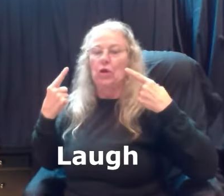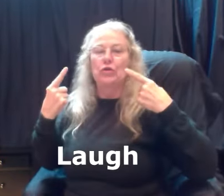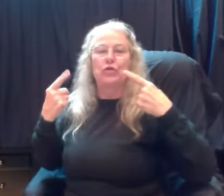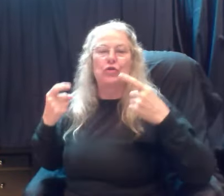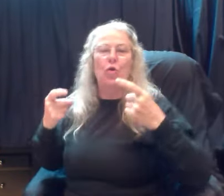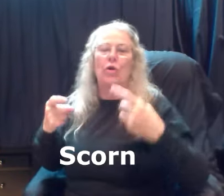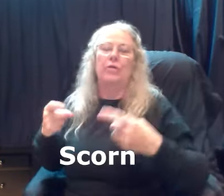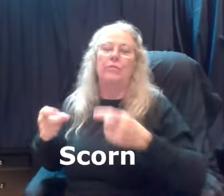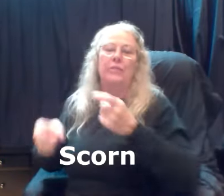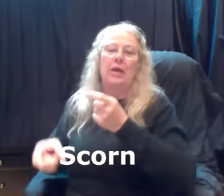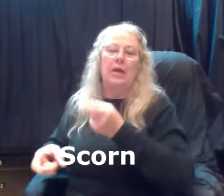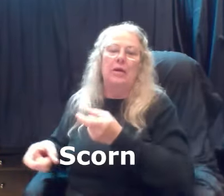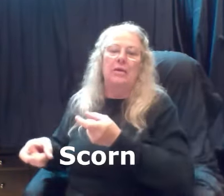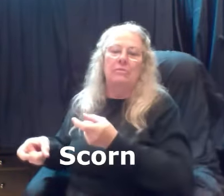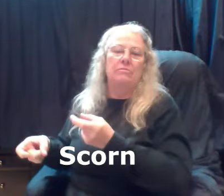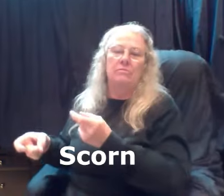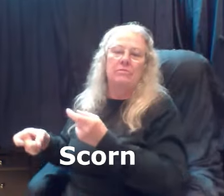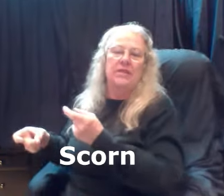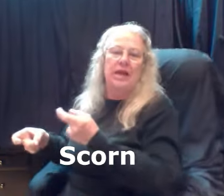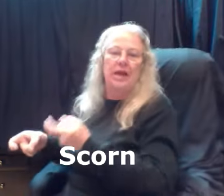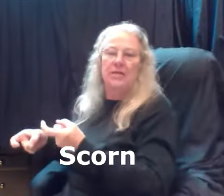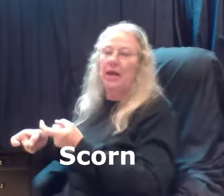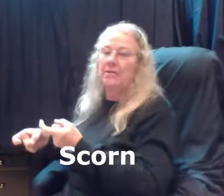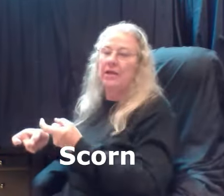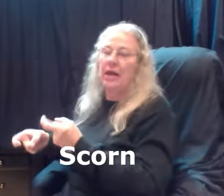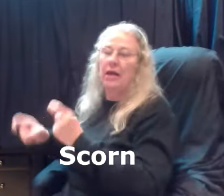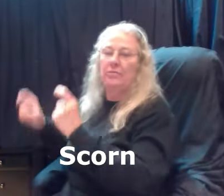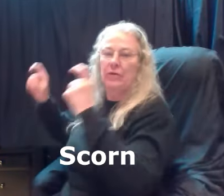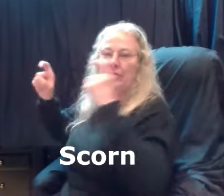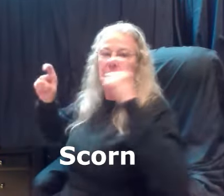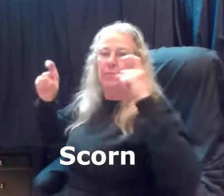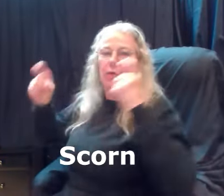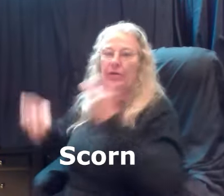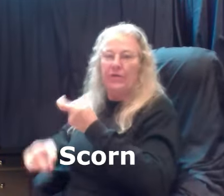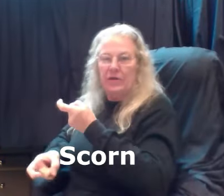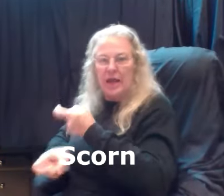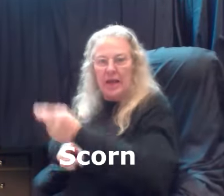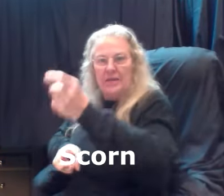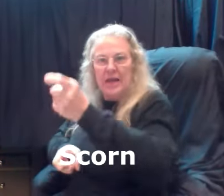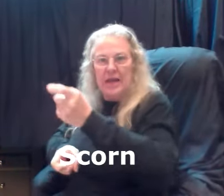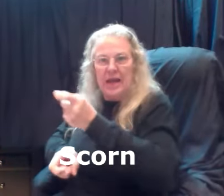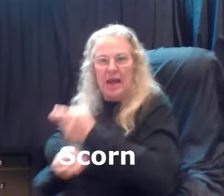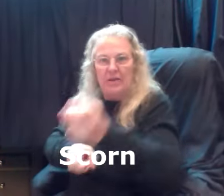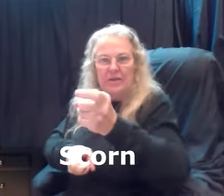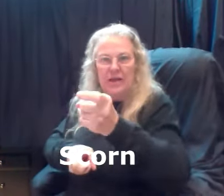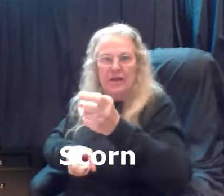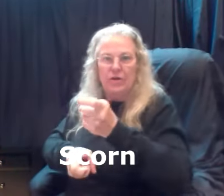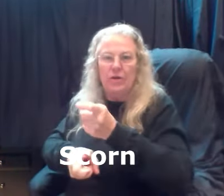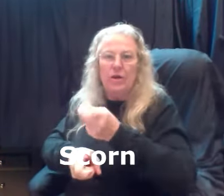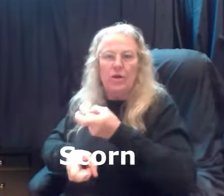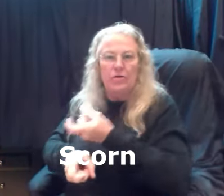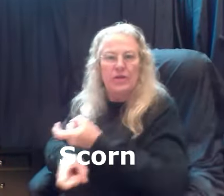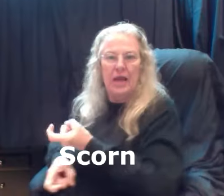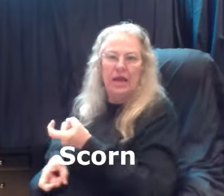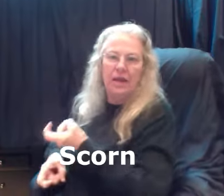Scorn. The X hands again with the pointer fingers and take it out. It's like you're, you're taking and